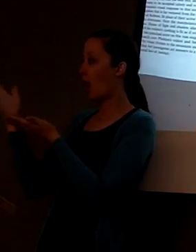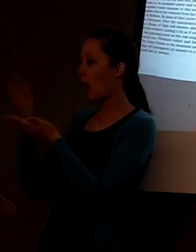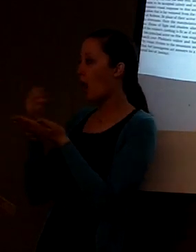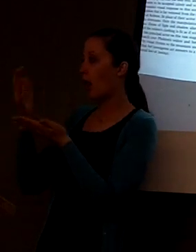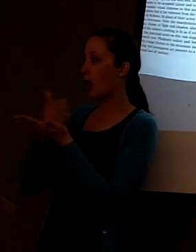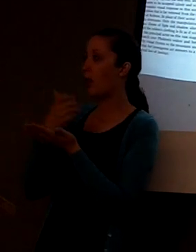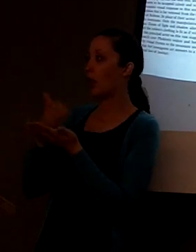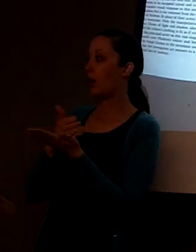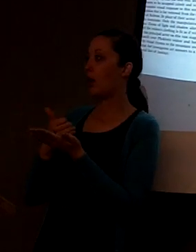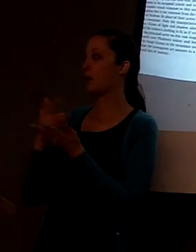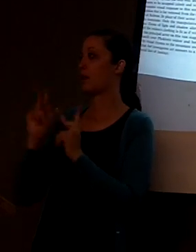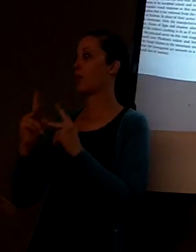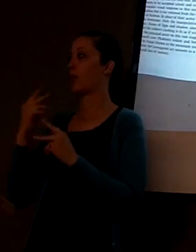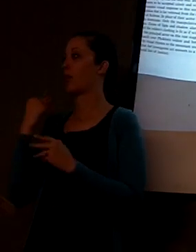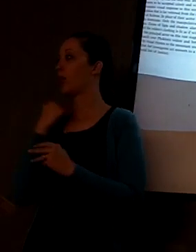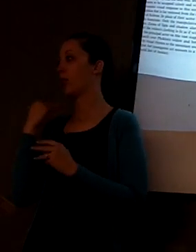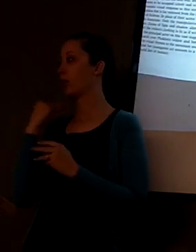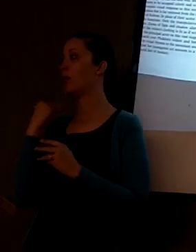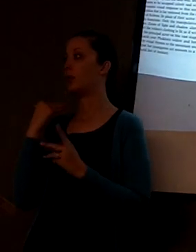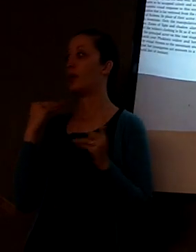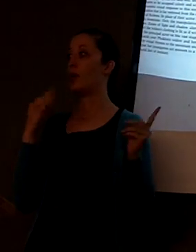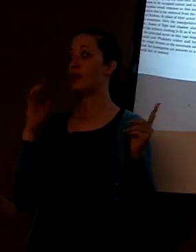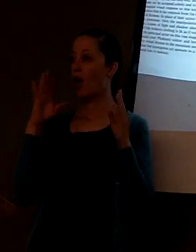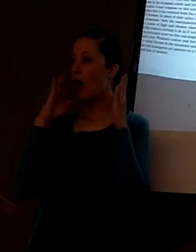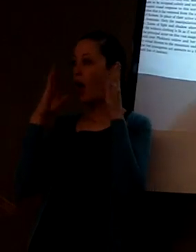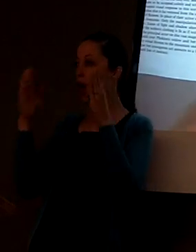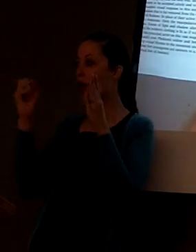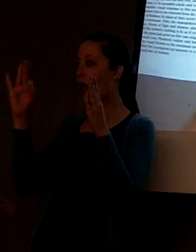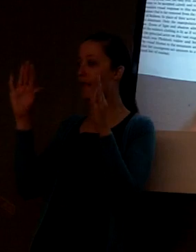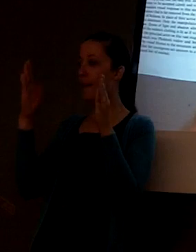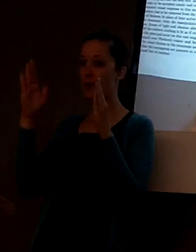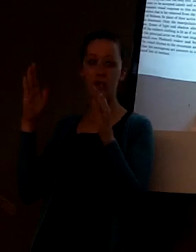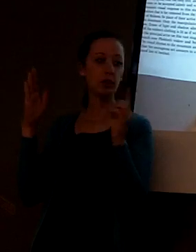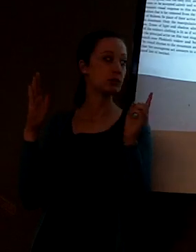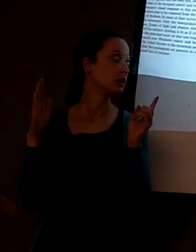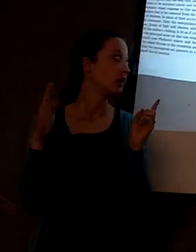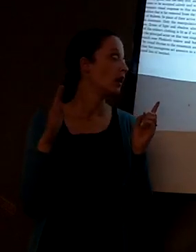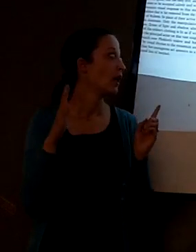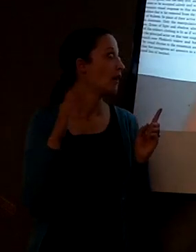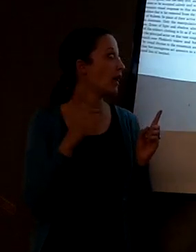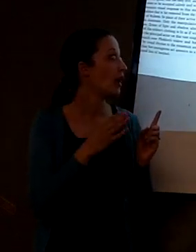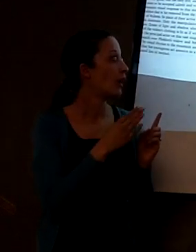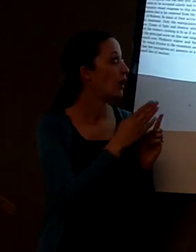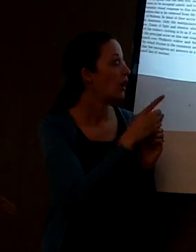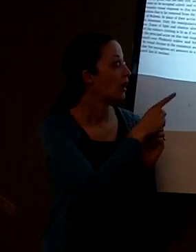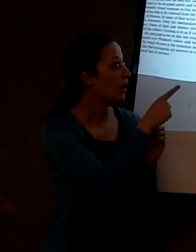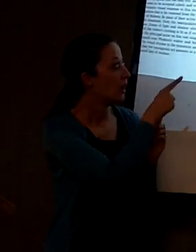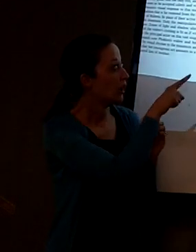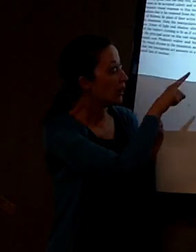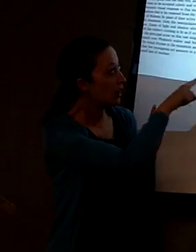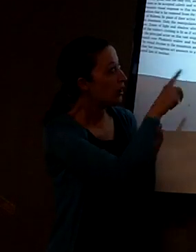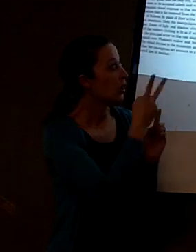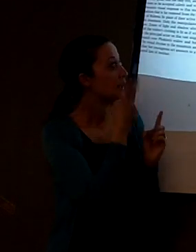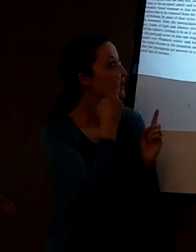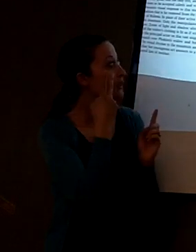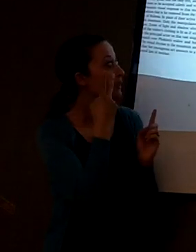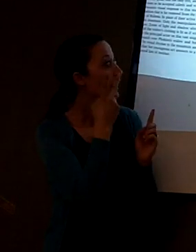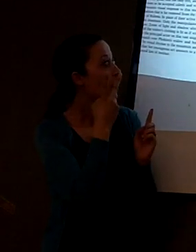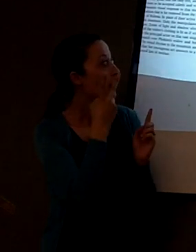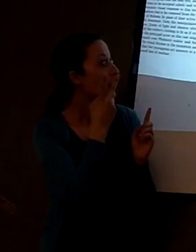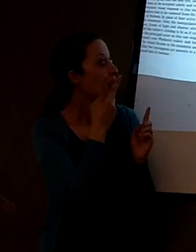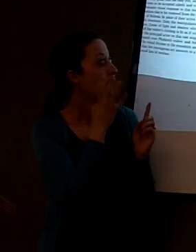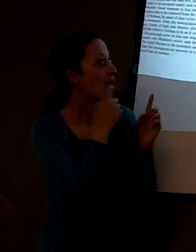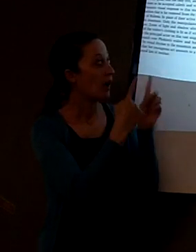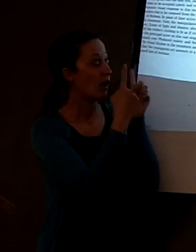at Versailles. And the Hall of Mirrors is just this little section right here. And you can see how long the building is, but just this